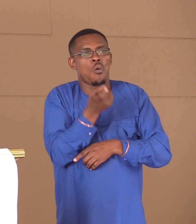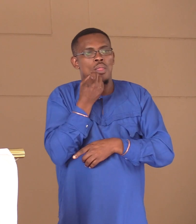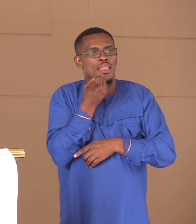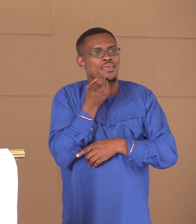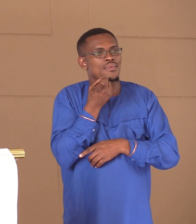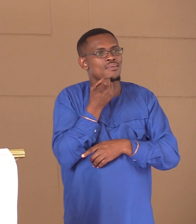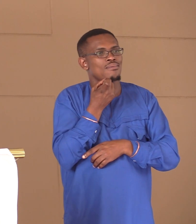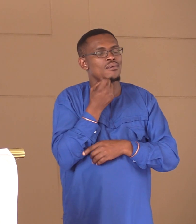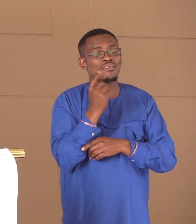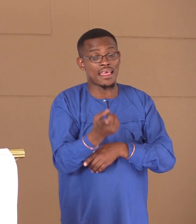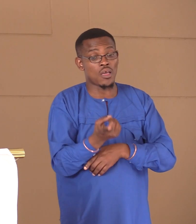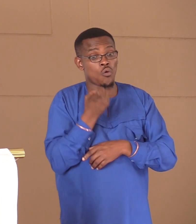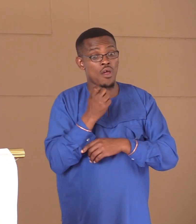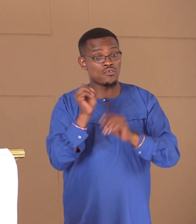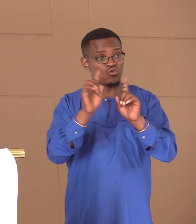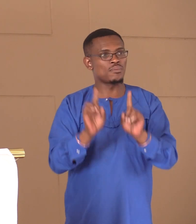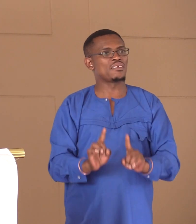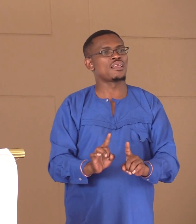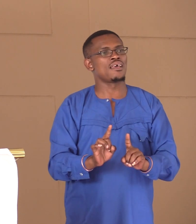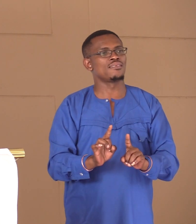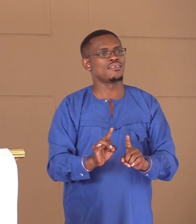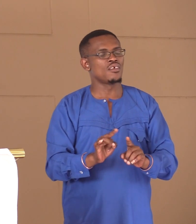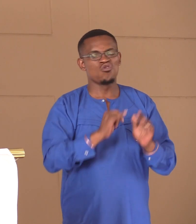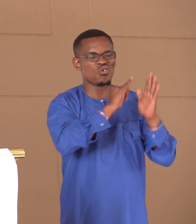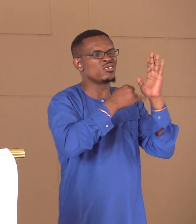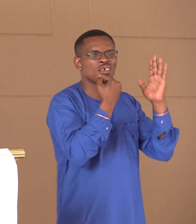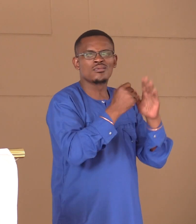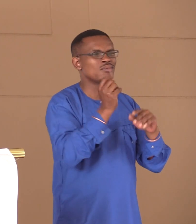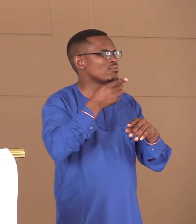Ke pitso ya gore o nne morutabana, ga morutabana fela.